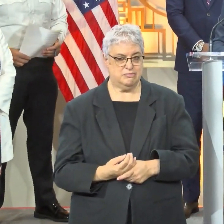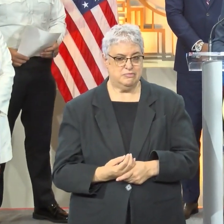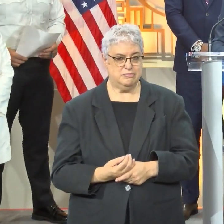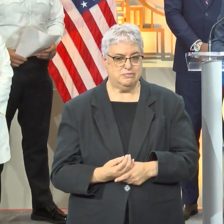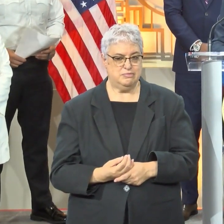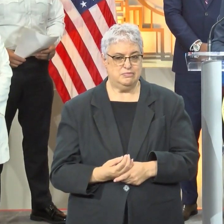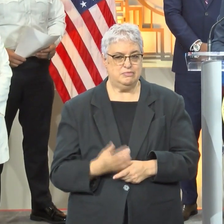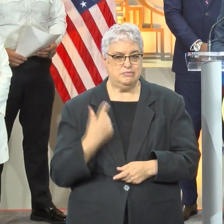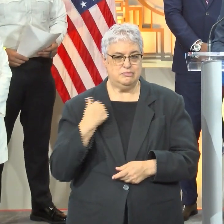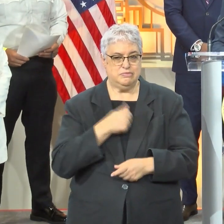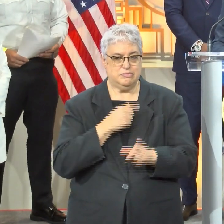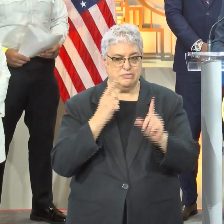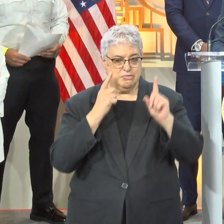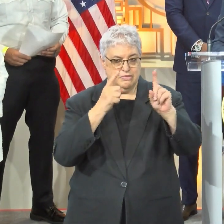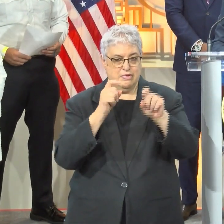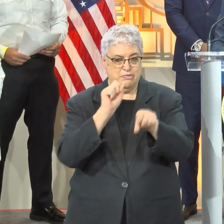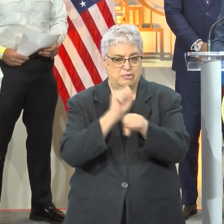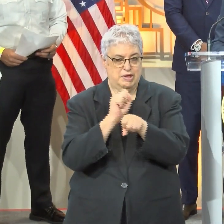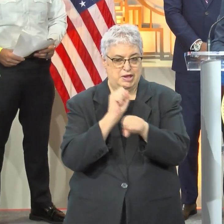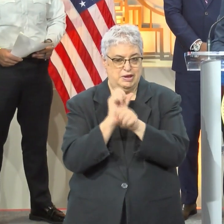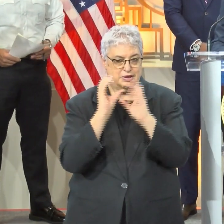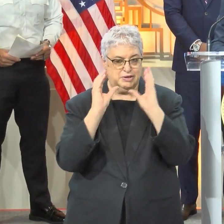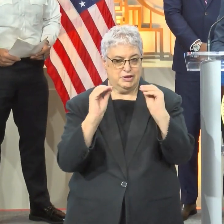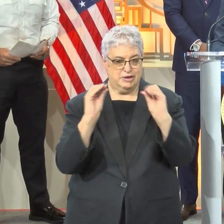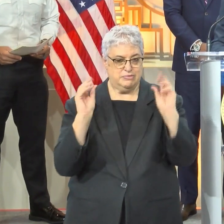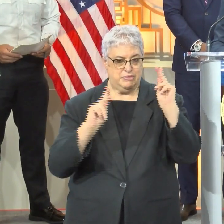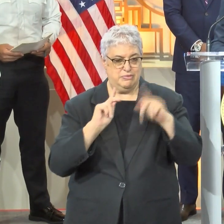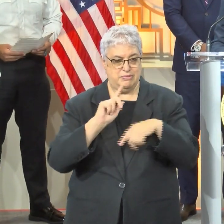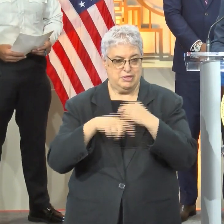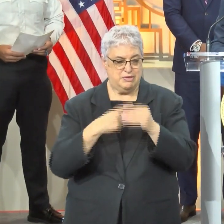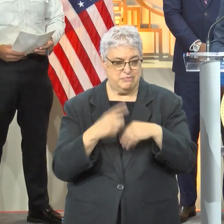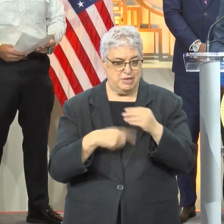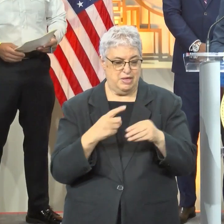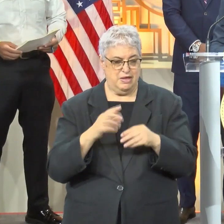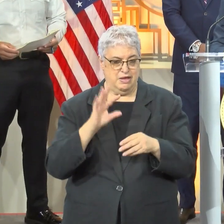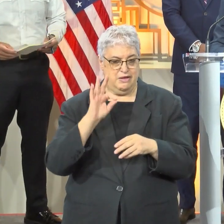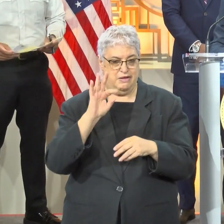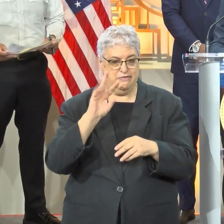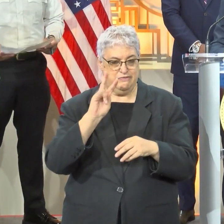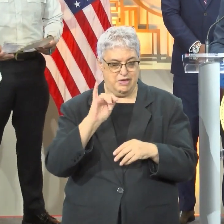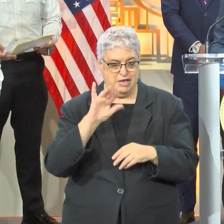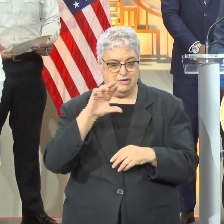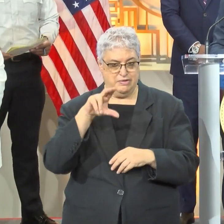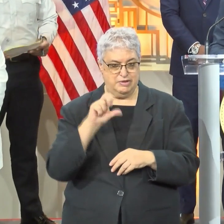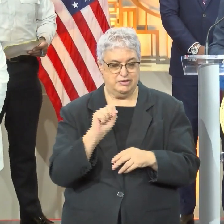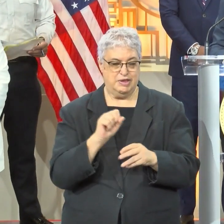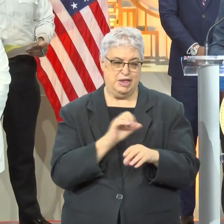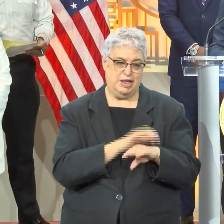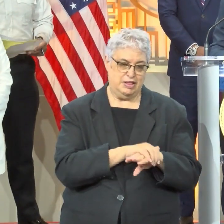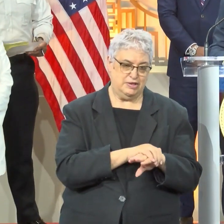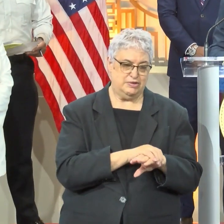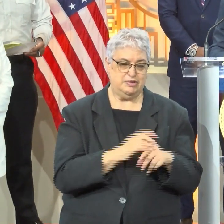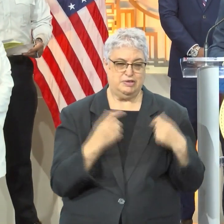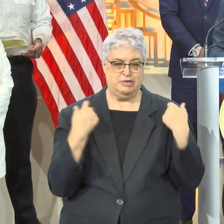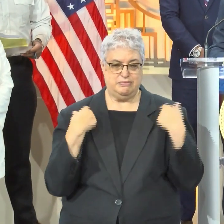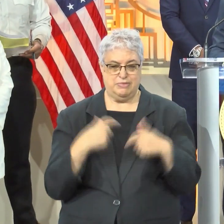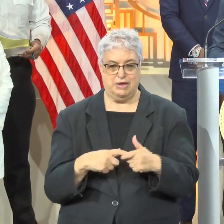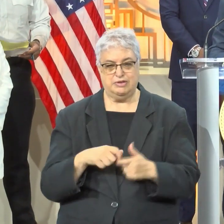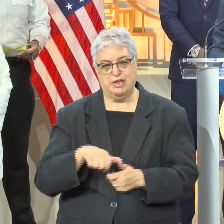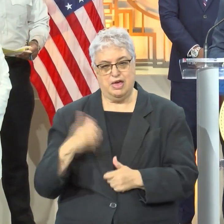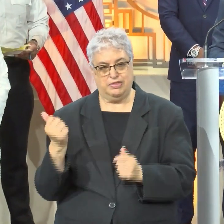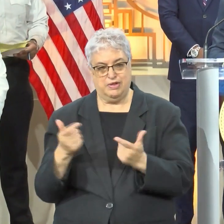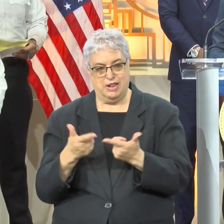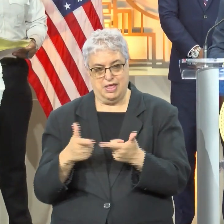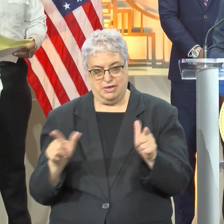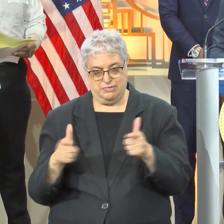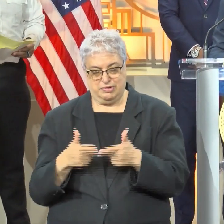weekend. We are working to educate families about the virus. We are sharing information in English, Spanish, and other